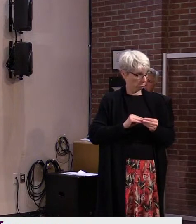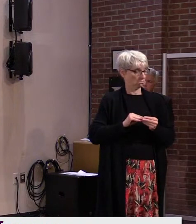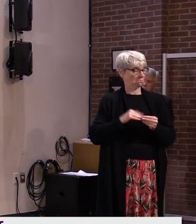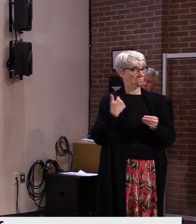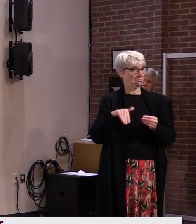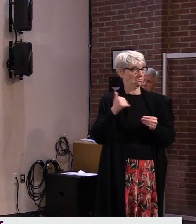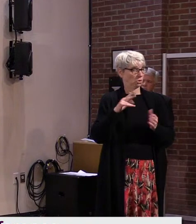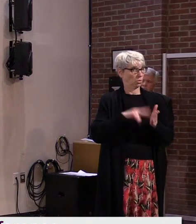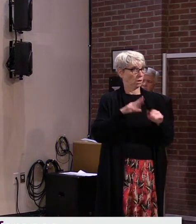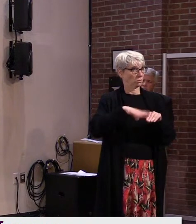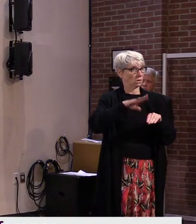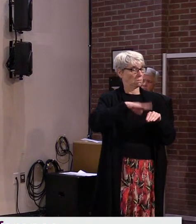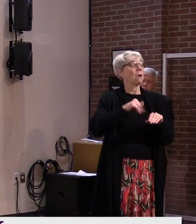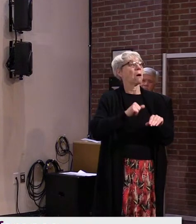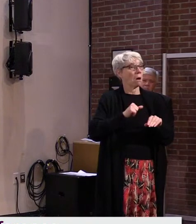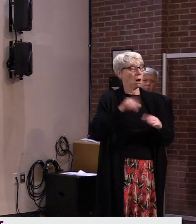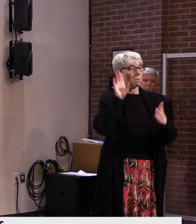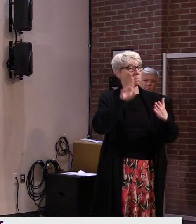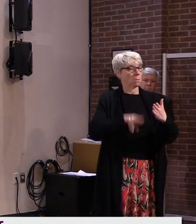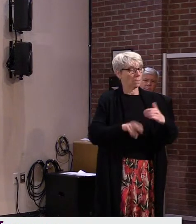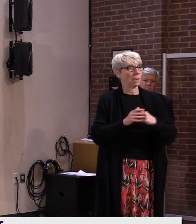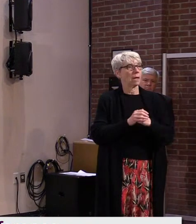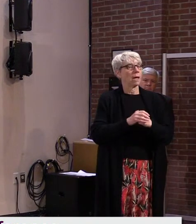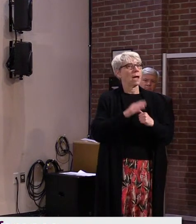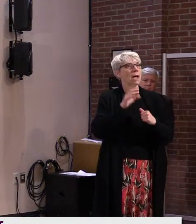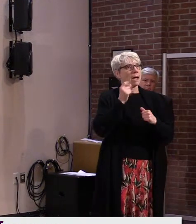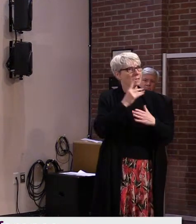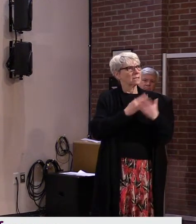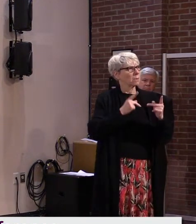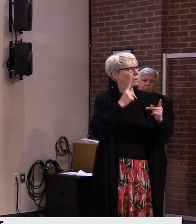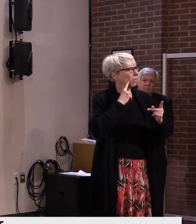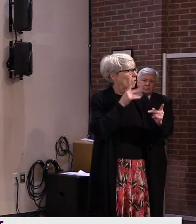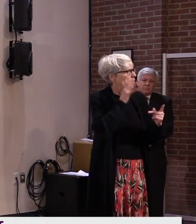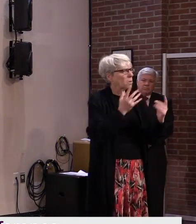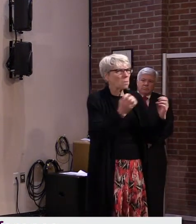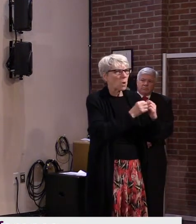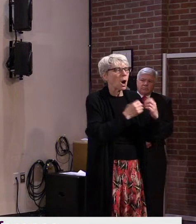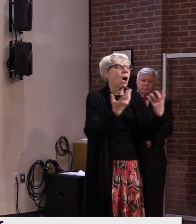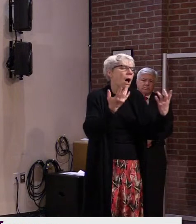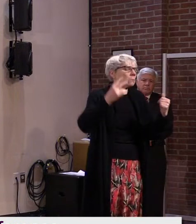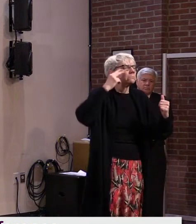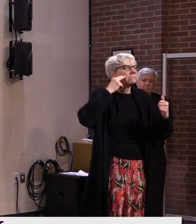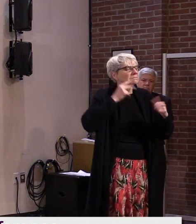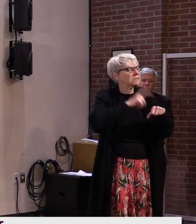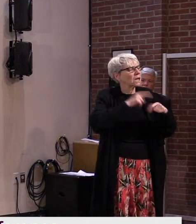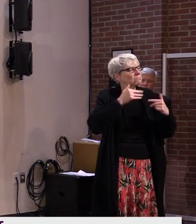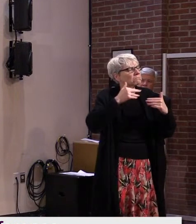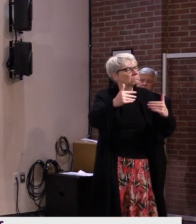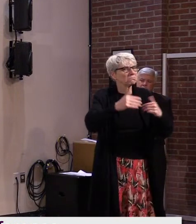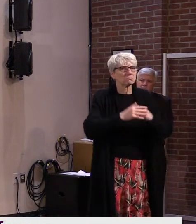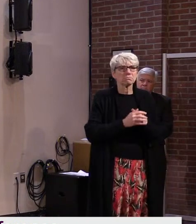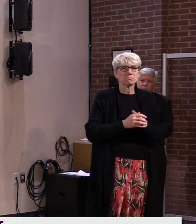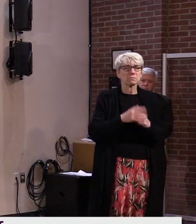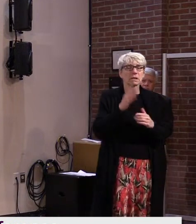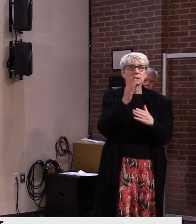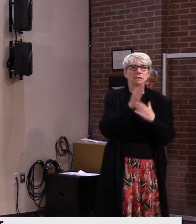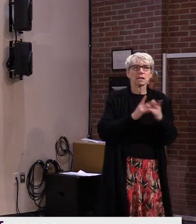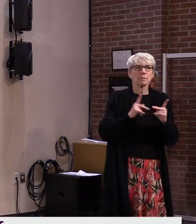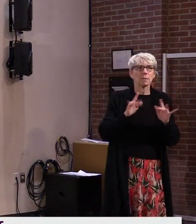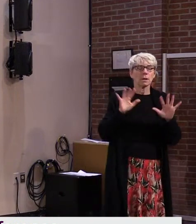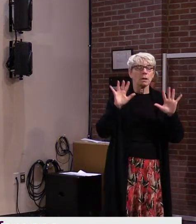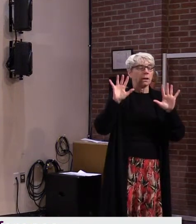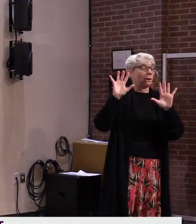receiving the response that we thought we would. But that could increase in time. I think some people are just taking a step